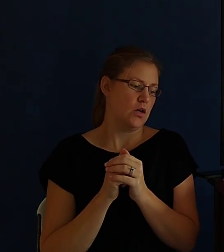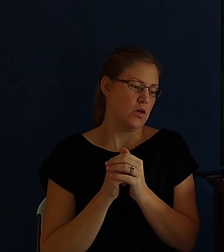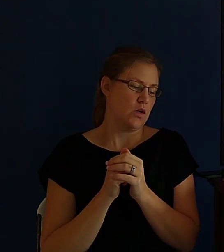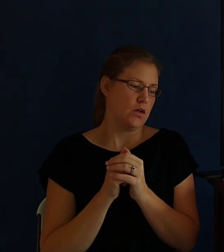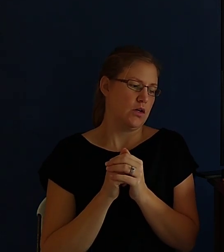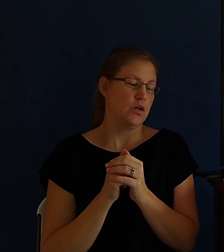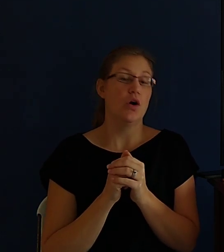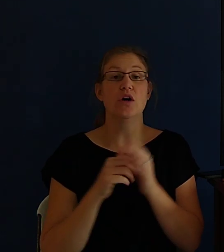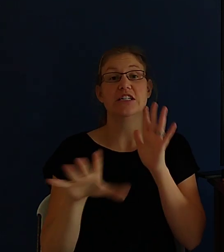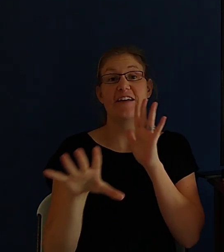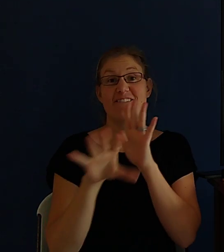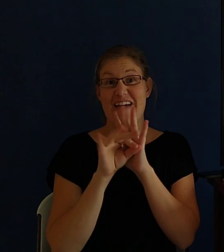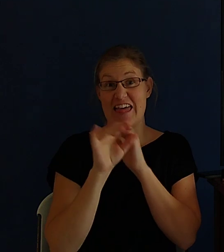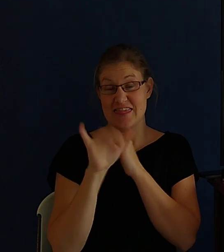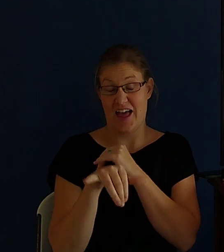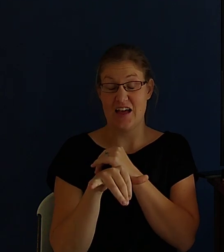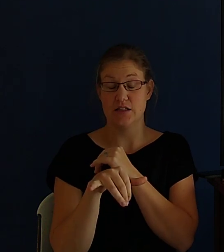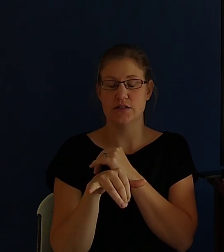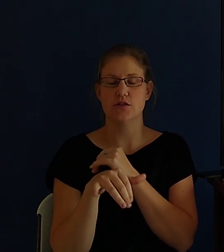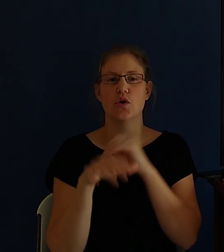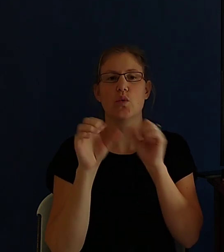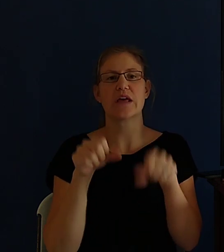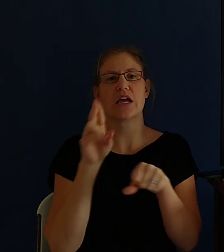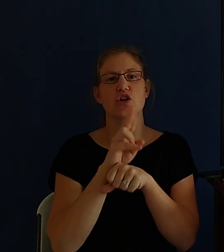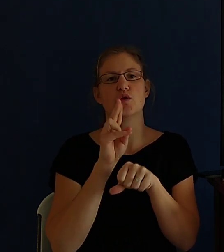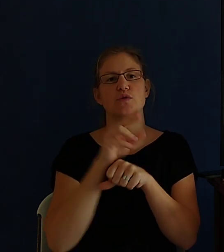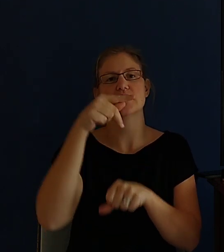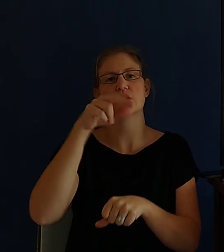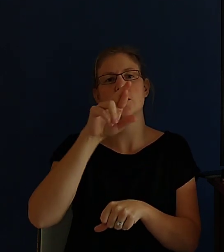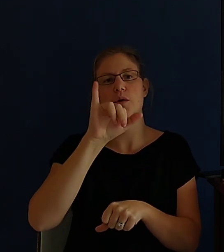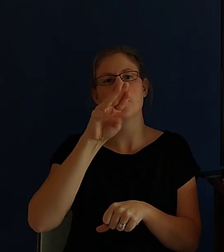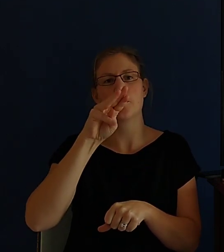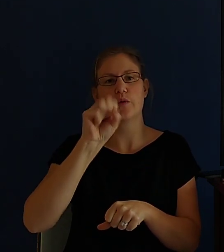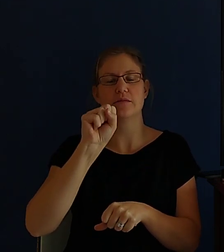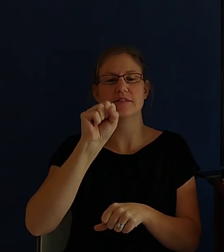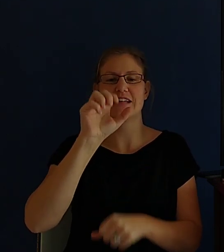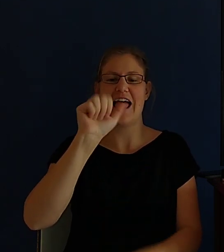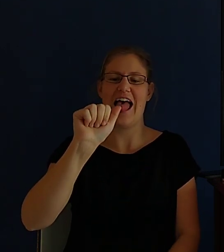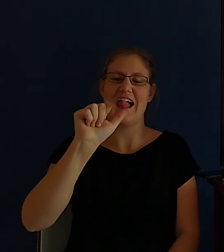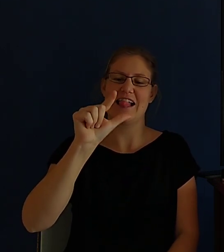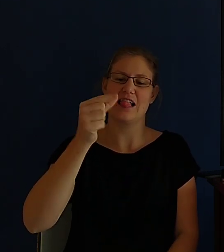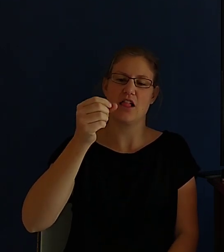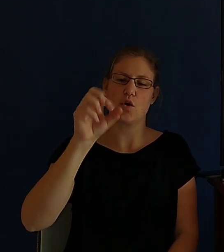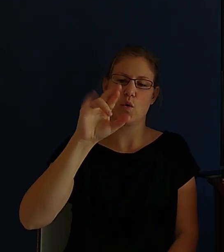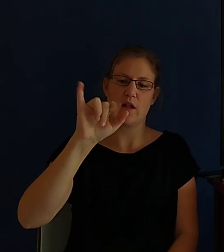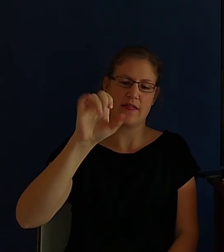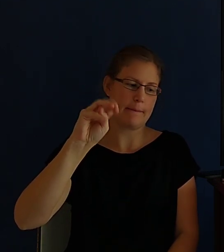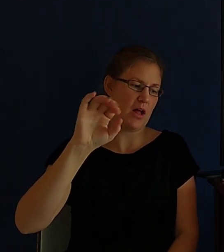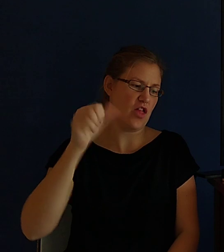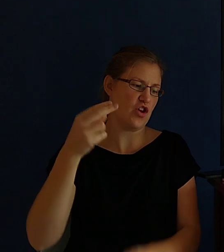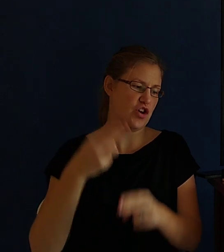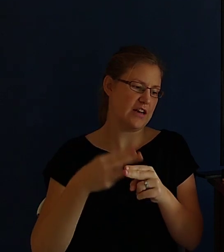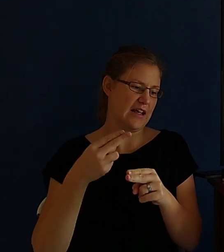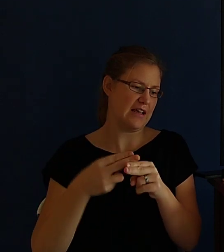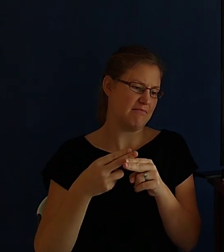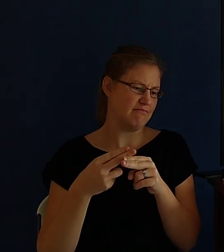So to find it, we can use Prim's algorithm, or another name for it, it's the greedy algorithm.